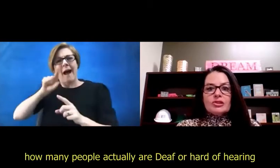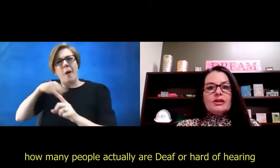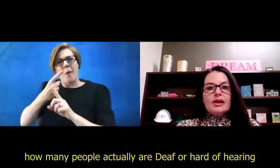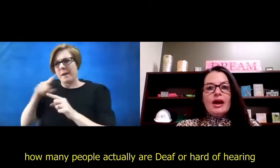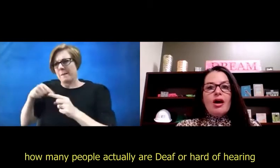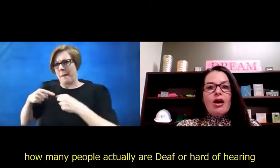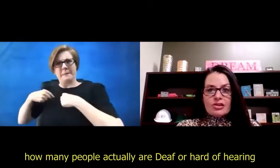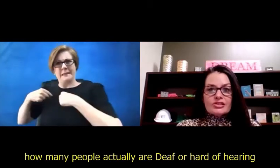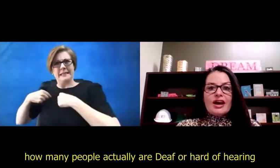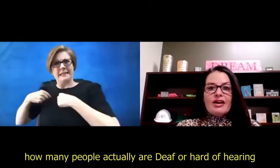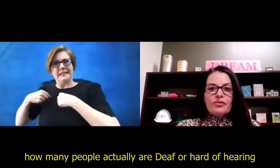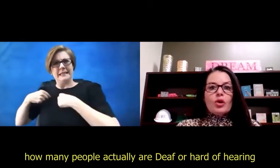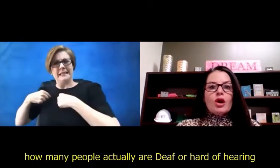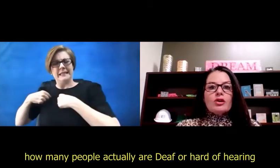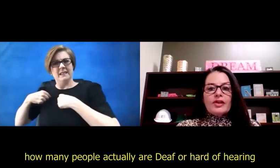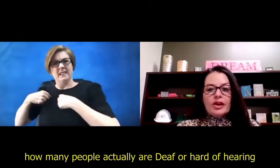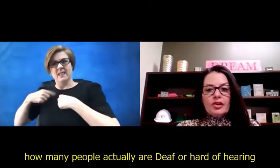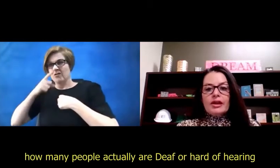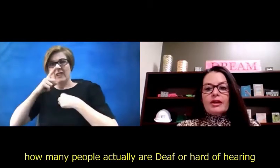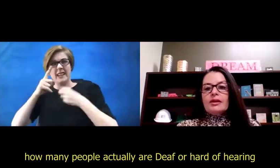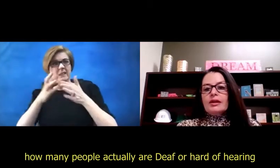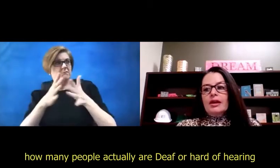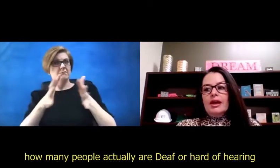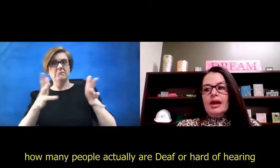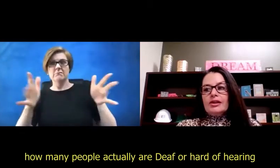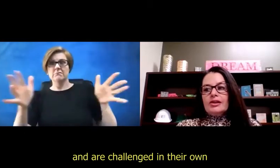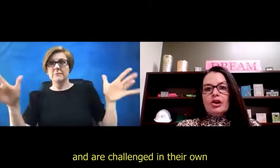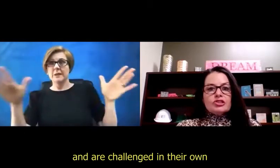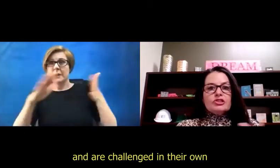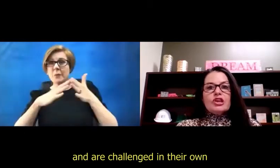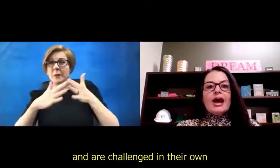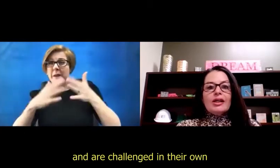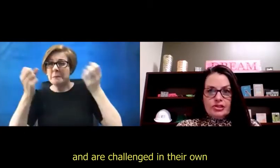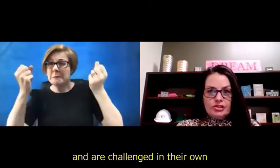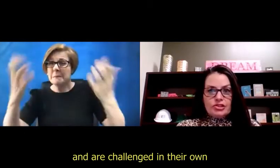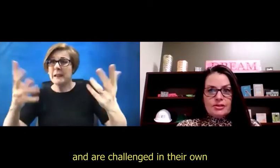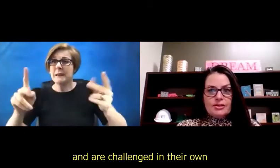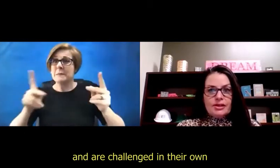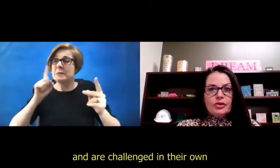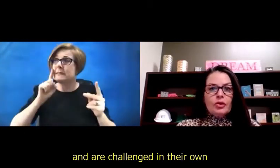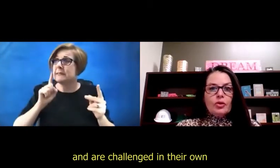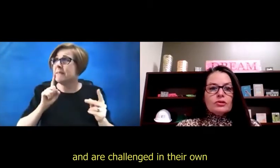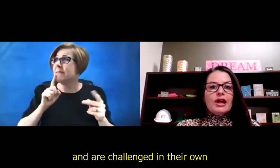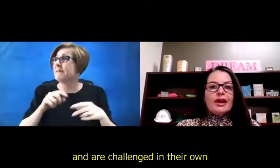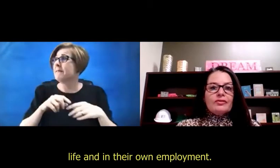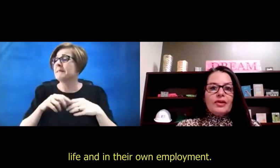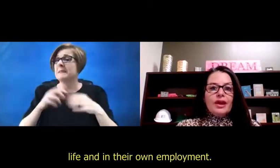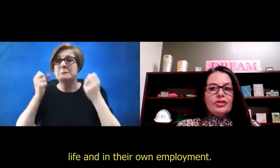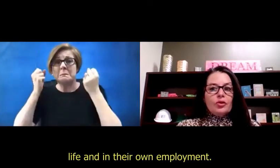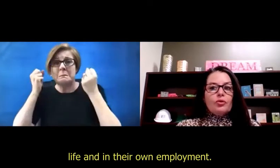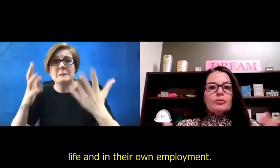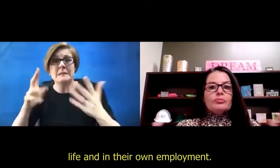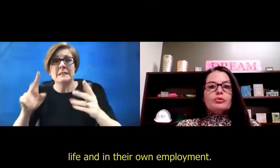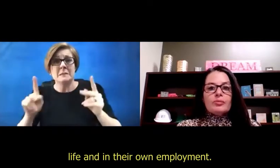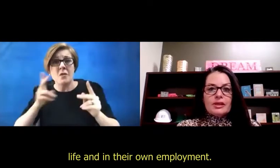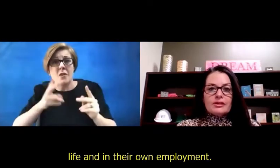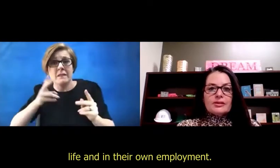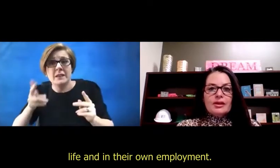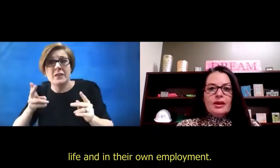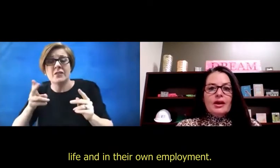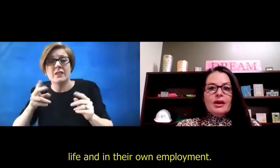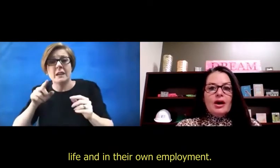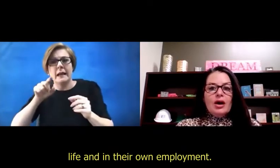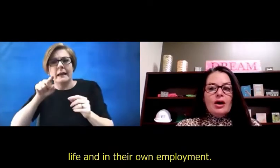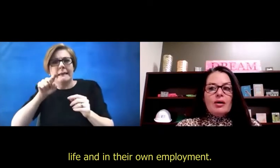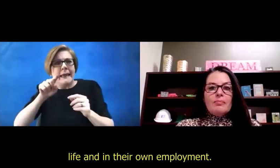people actually are deaf or hard of hearing and are challenged in their own life and in their own